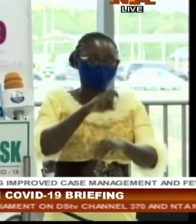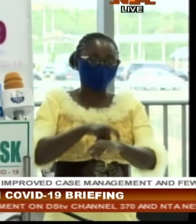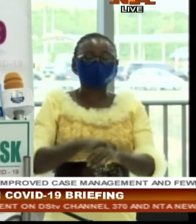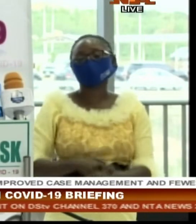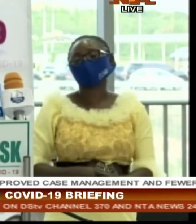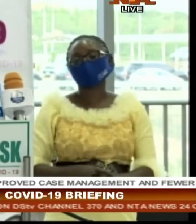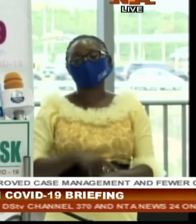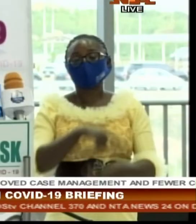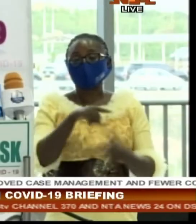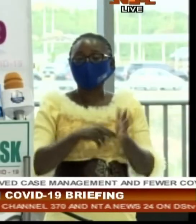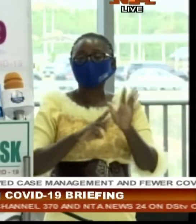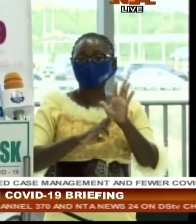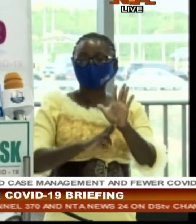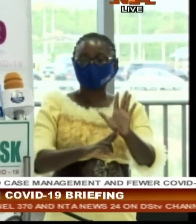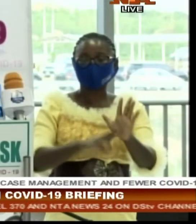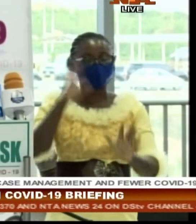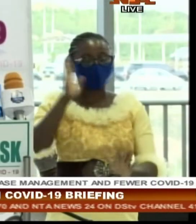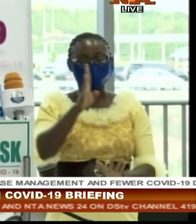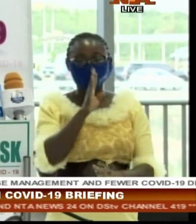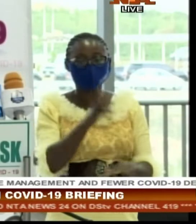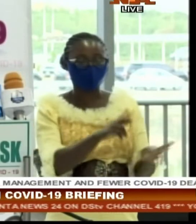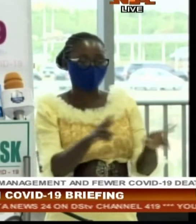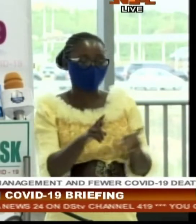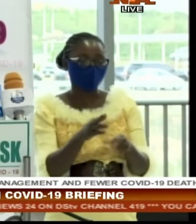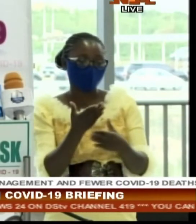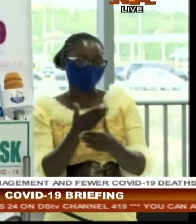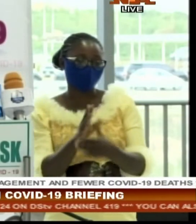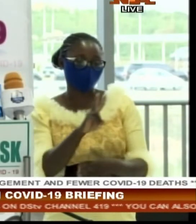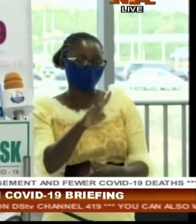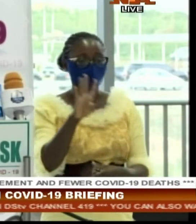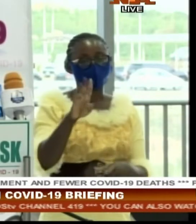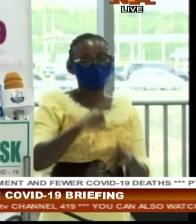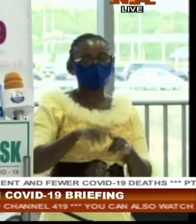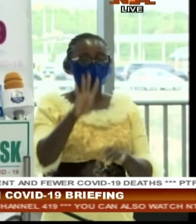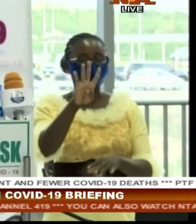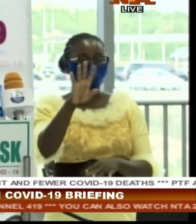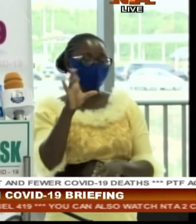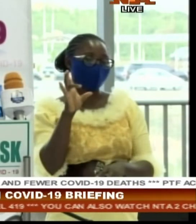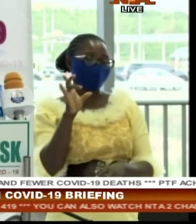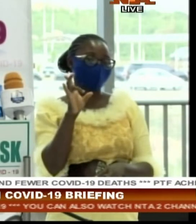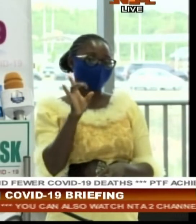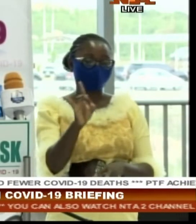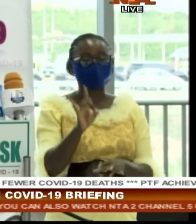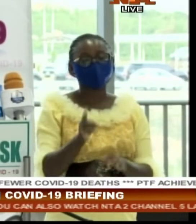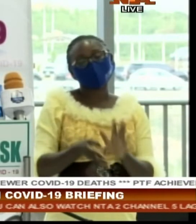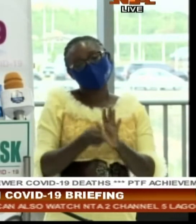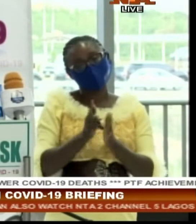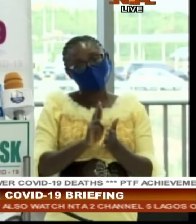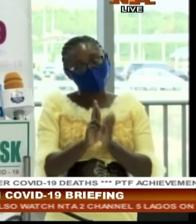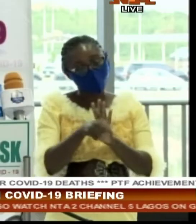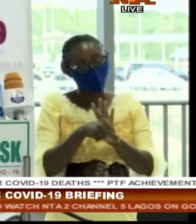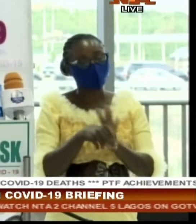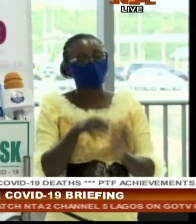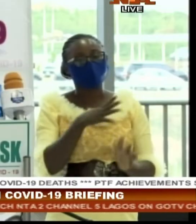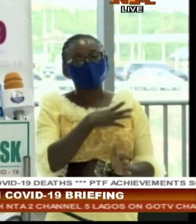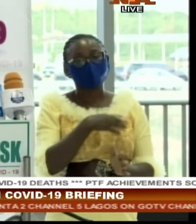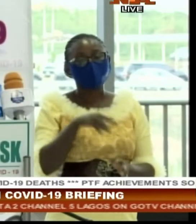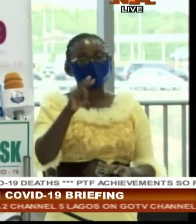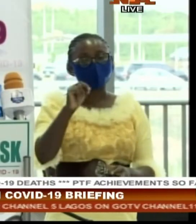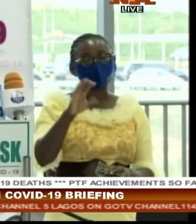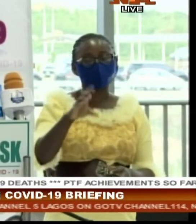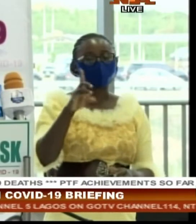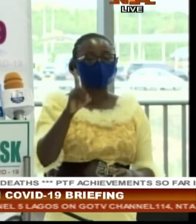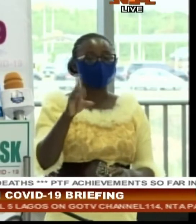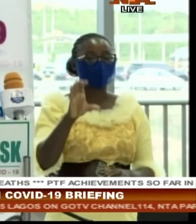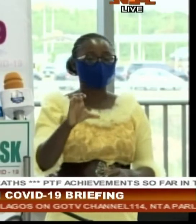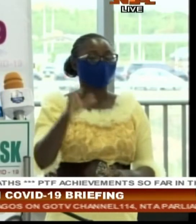Test results will be ready within 24 to 48 hours, and the State Public Health Department teams and National Center for Disease Control